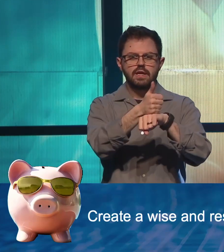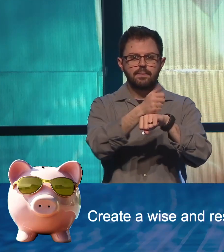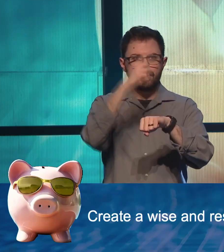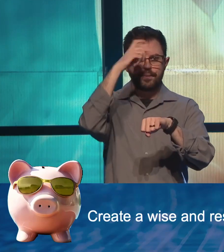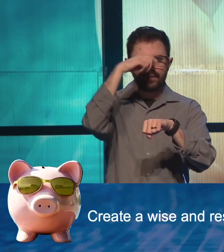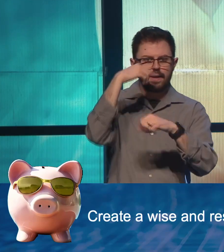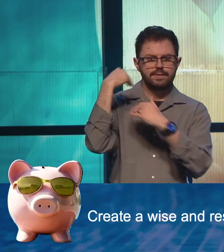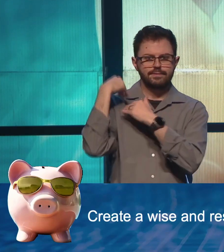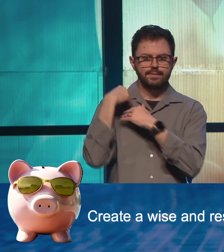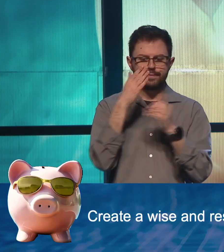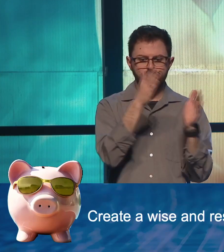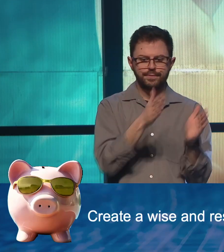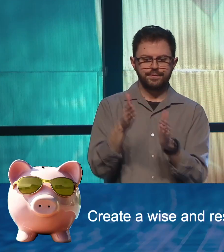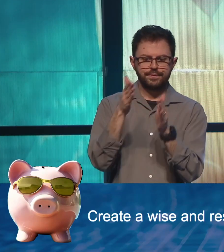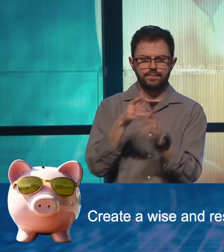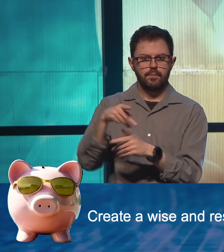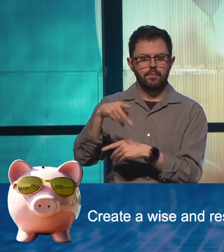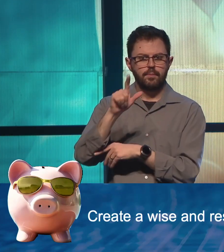generosity.